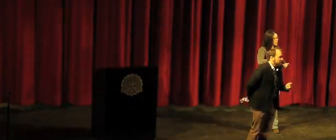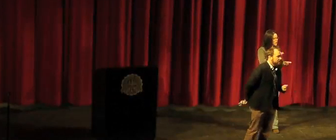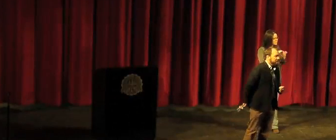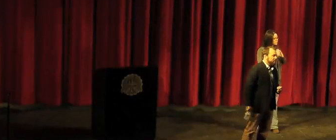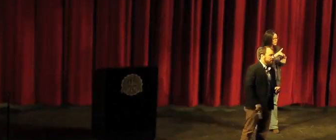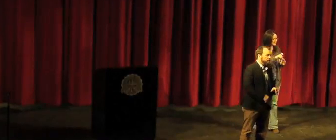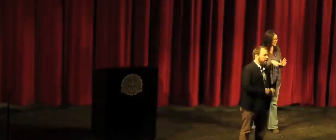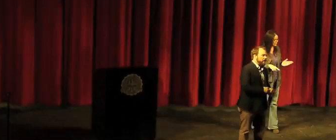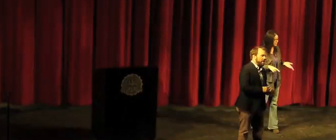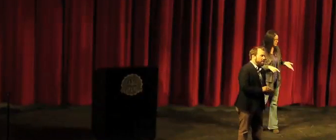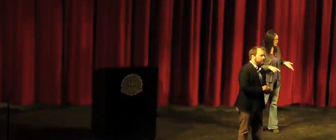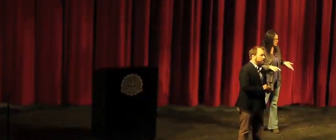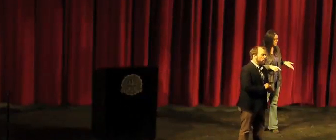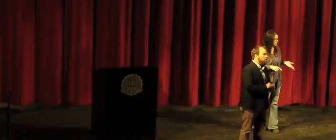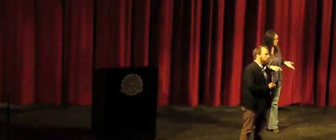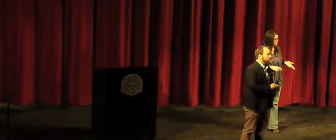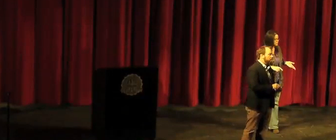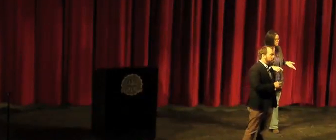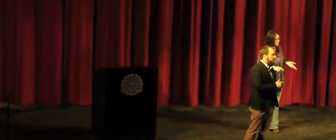community? So